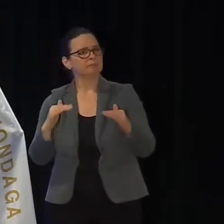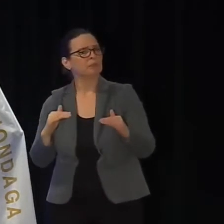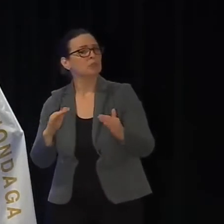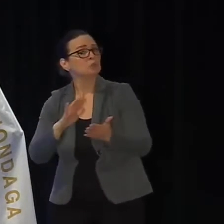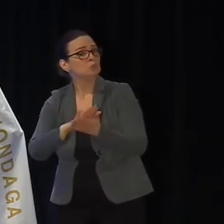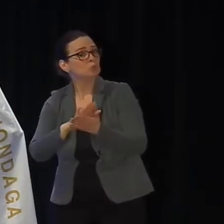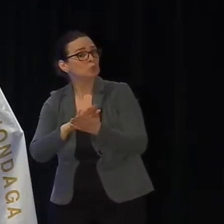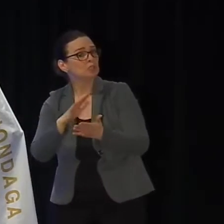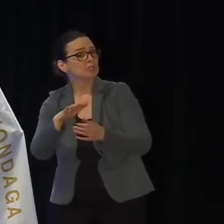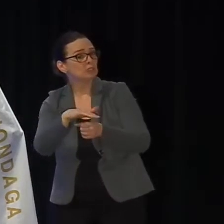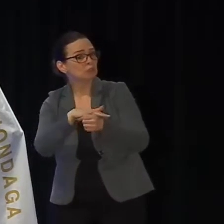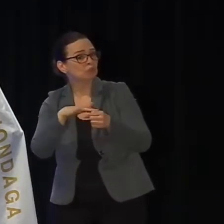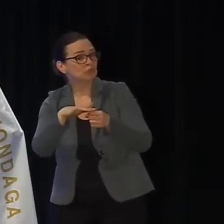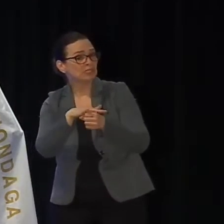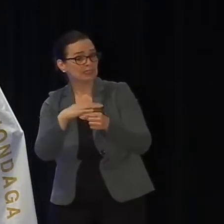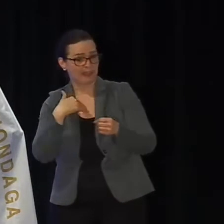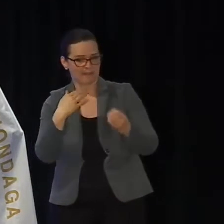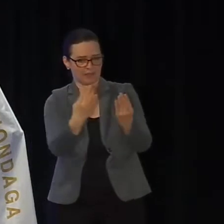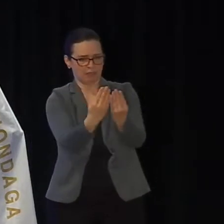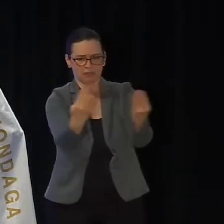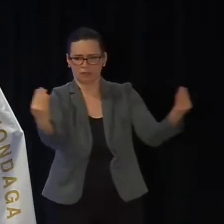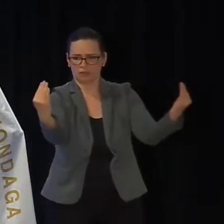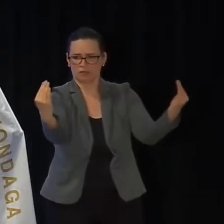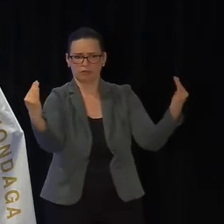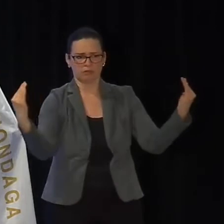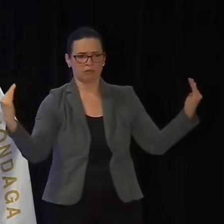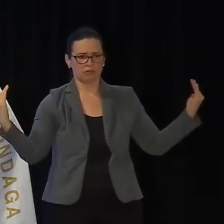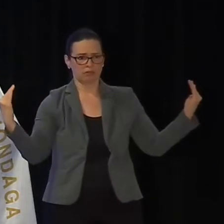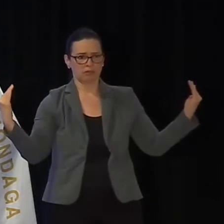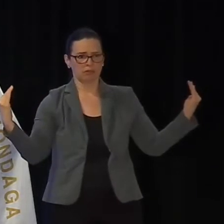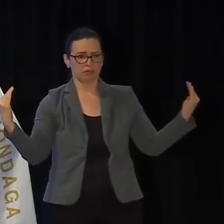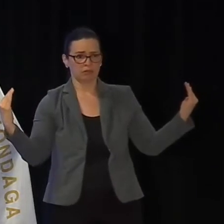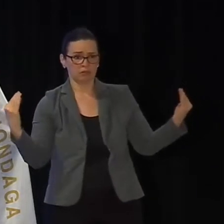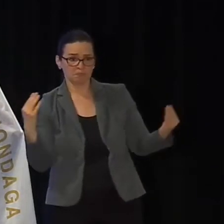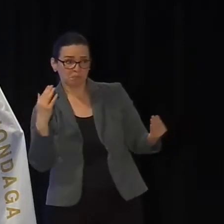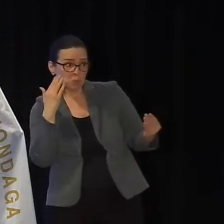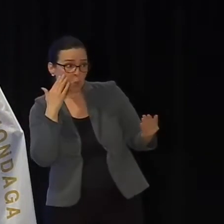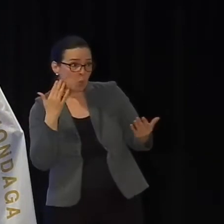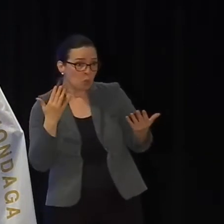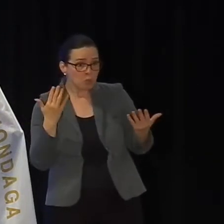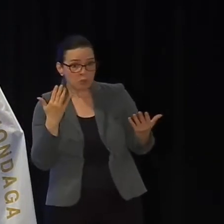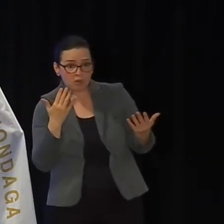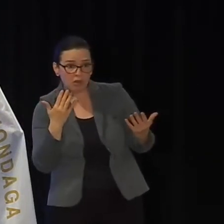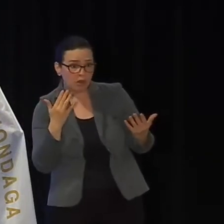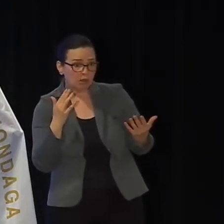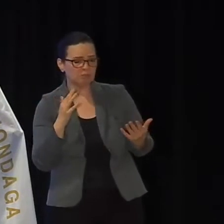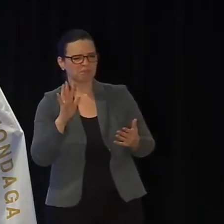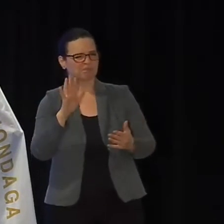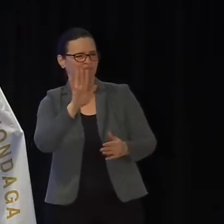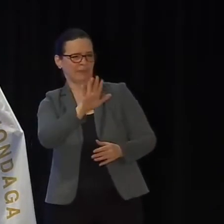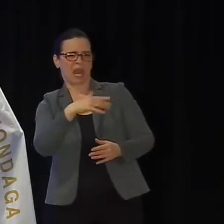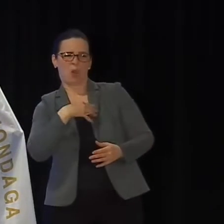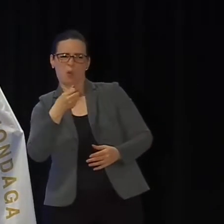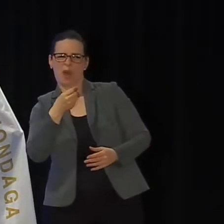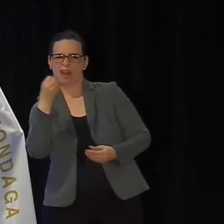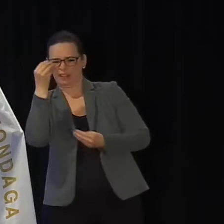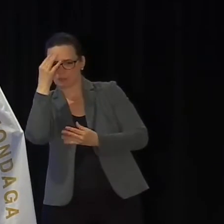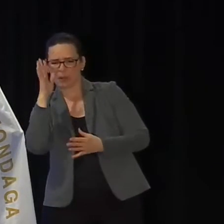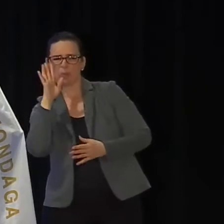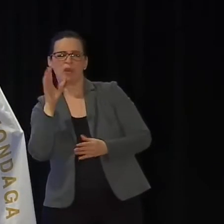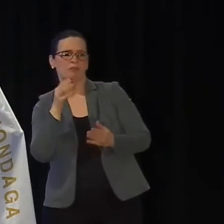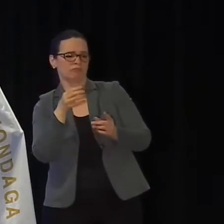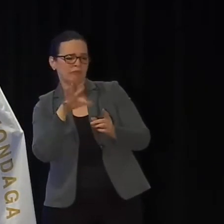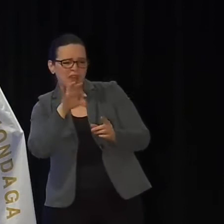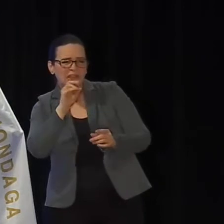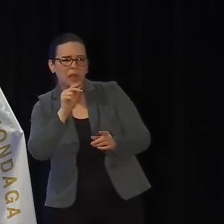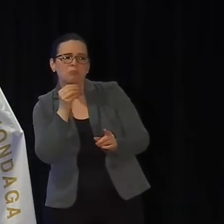have that answer for you, but we can get that for you. Back to the age requirements, I think you bring up a good point that only the Pfizer brand is for the